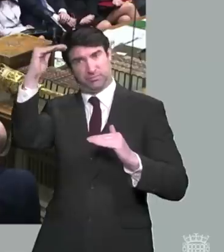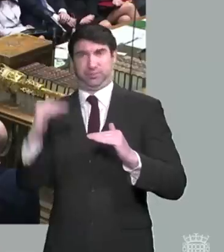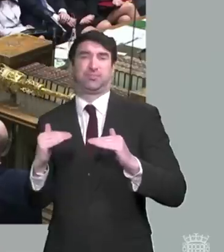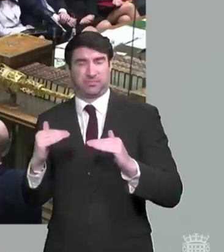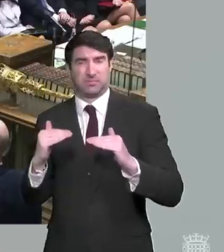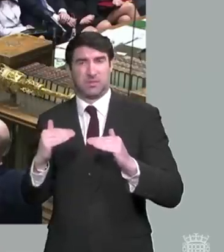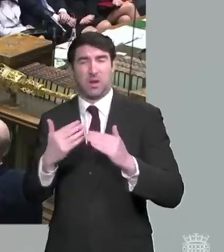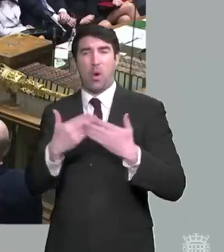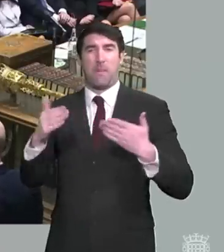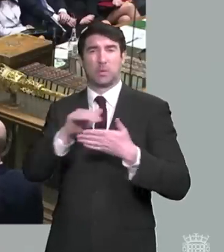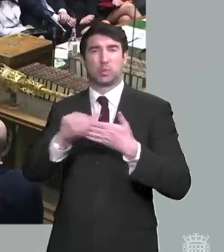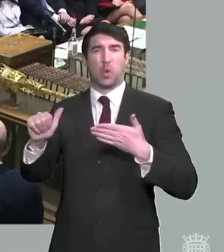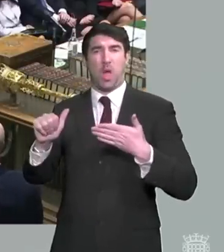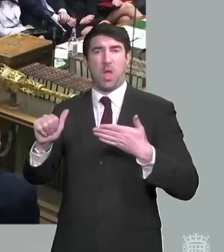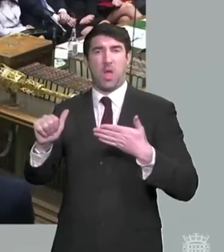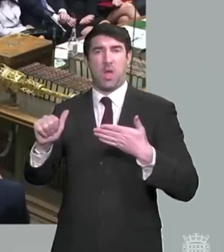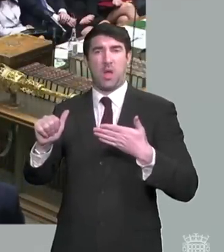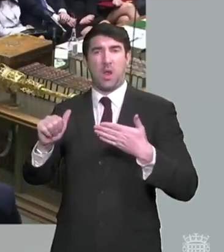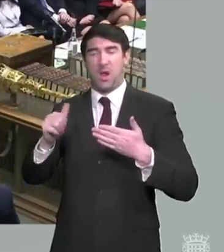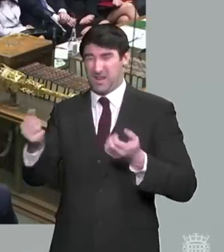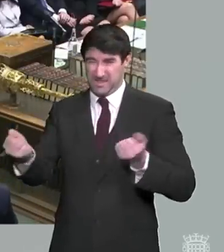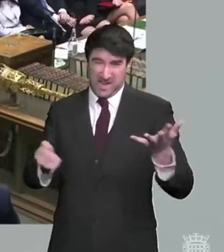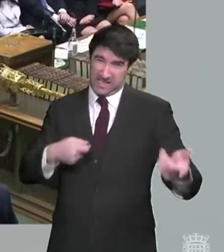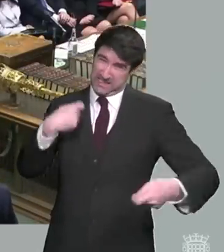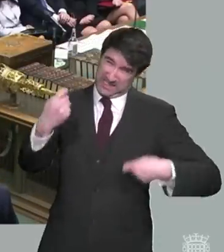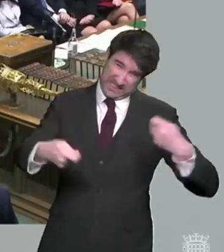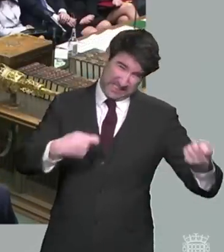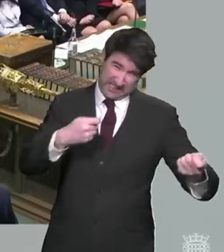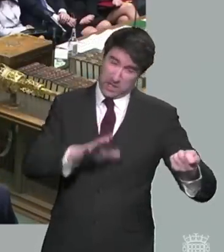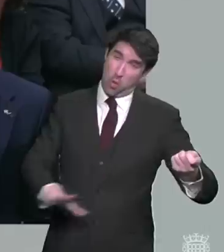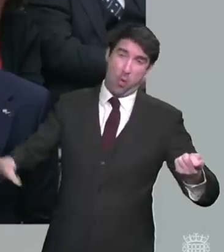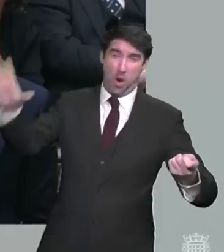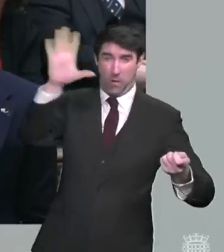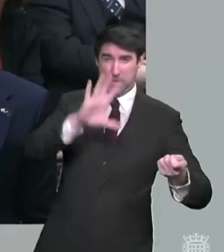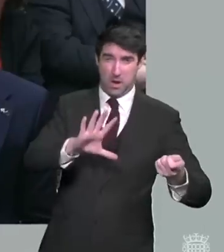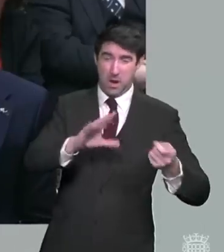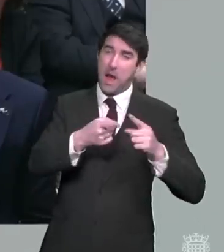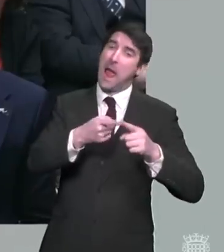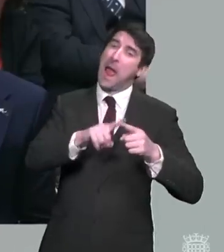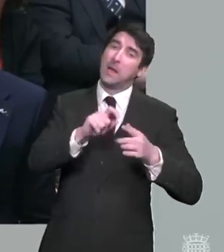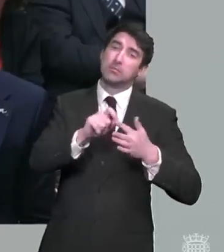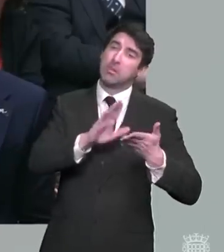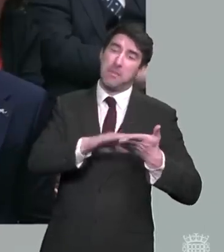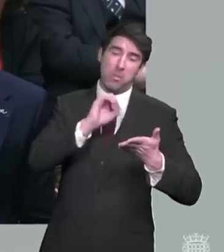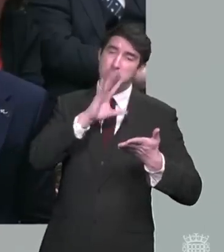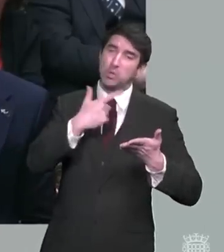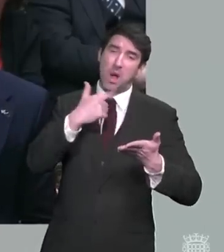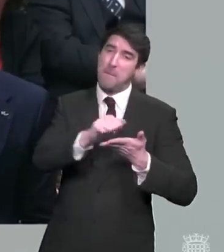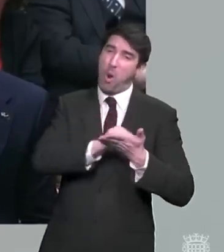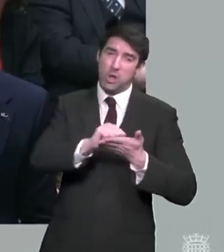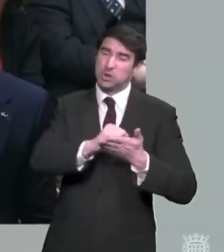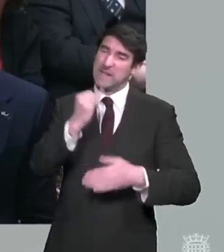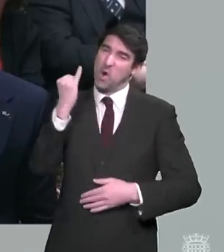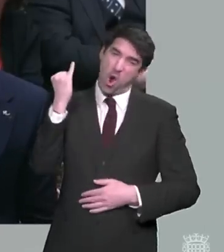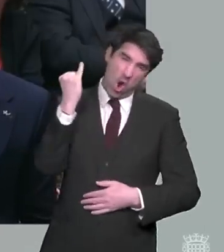across these aisles soaring. Now, the former Prime Minister won't apologise for the damage that she has caused. So